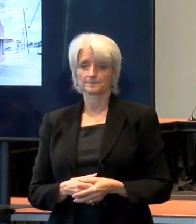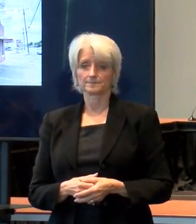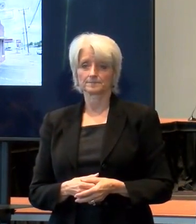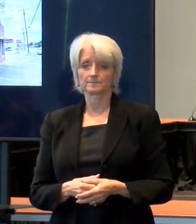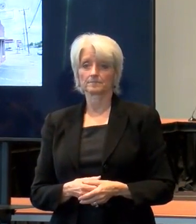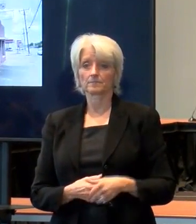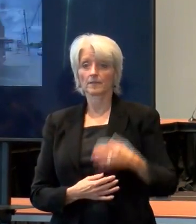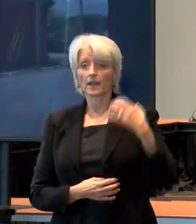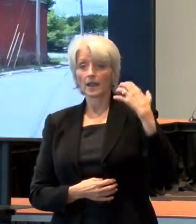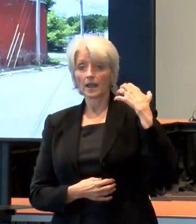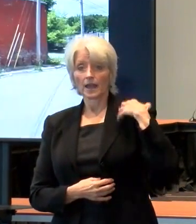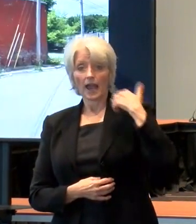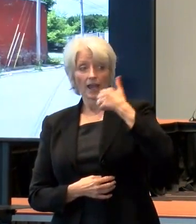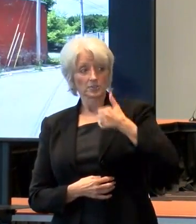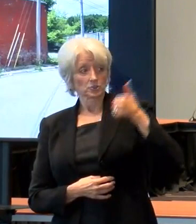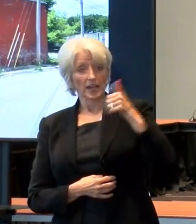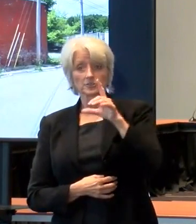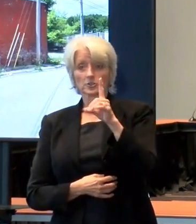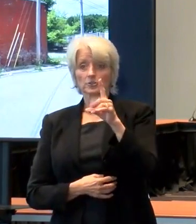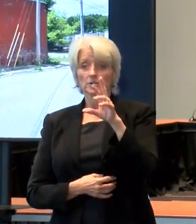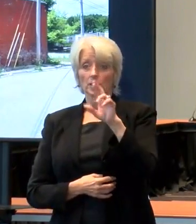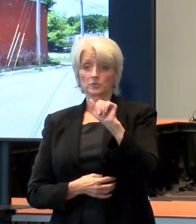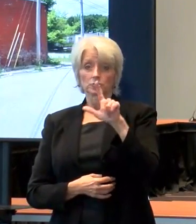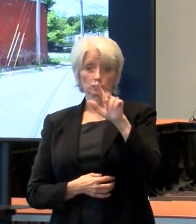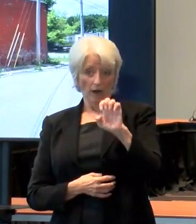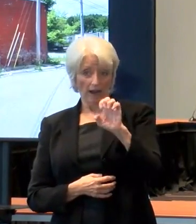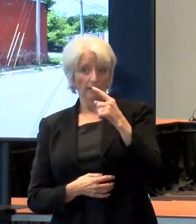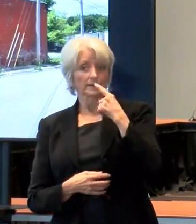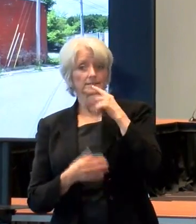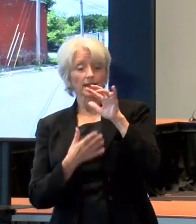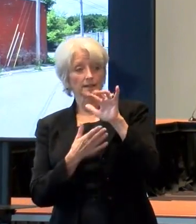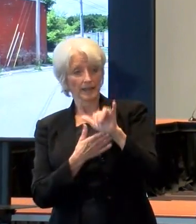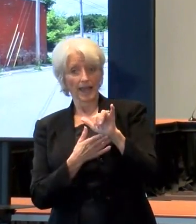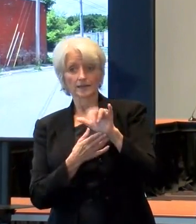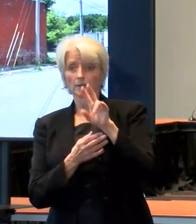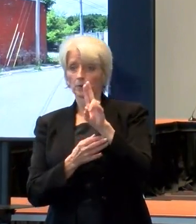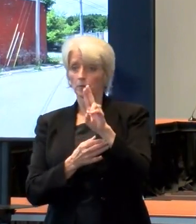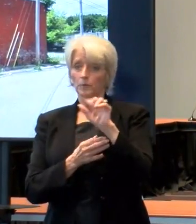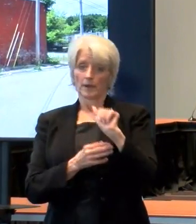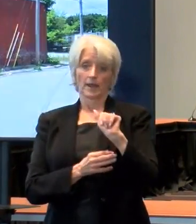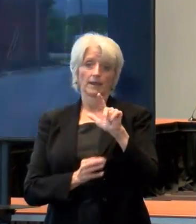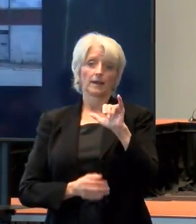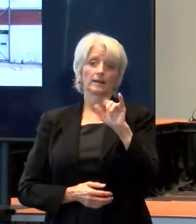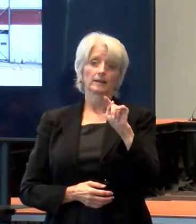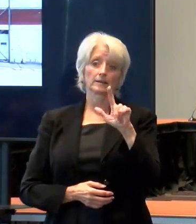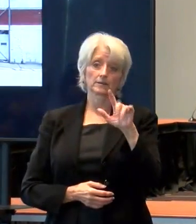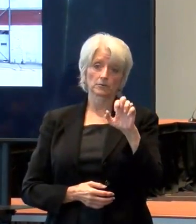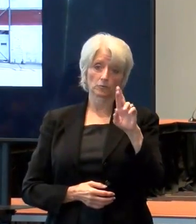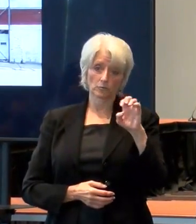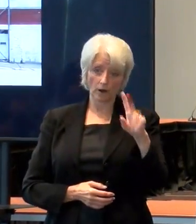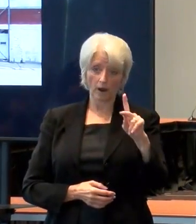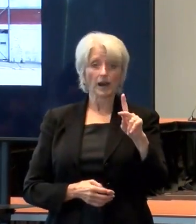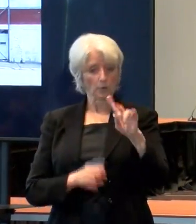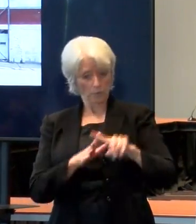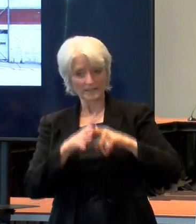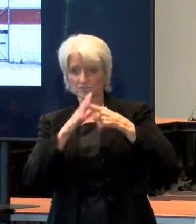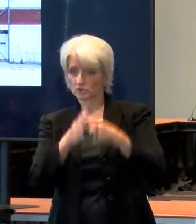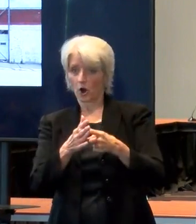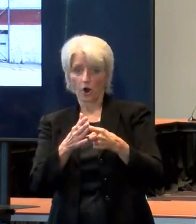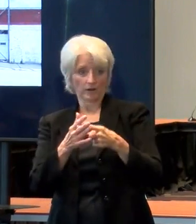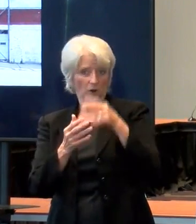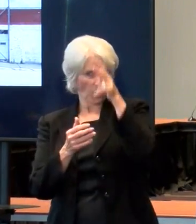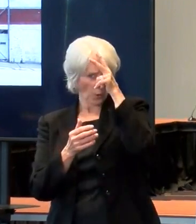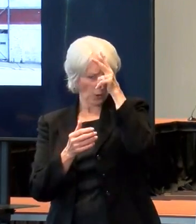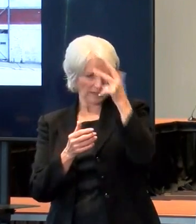And Chancellor Drale shared that UA Little Rock had been working, as we all said, these are things that we started at the early beginning of